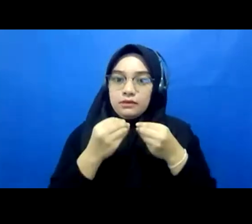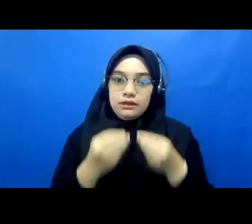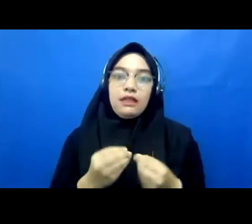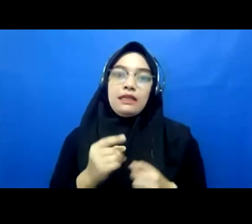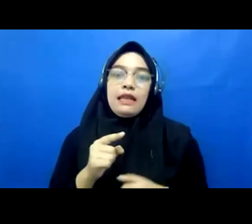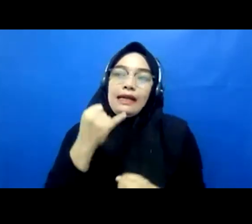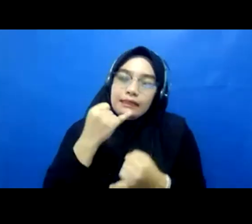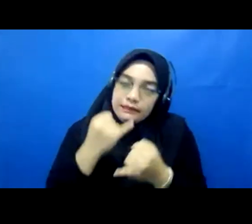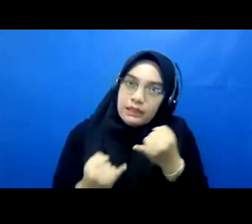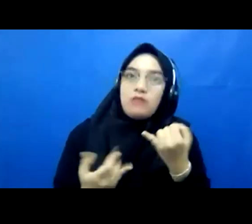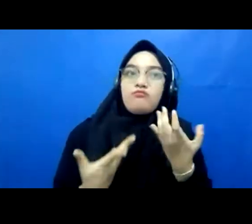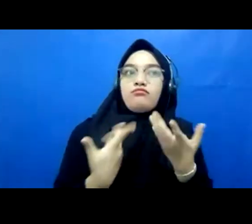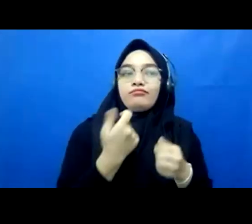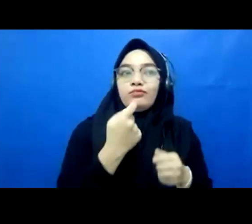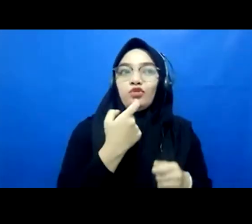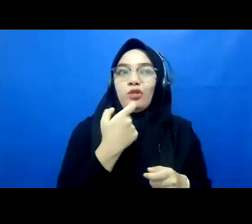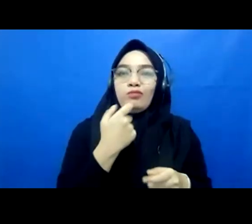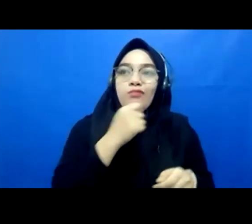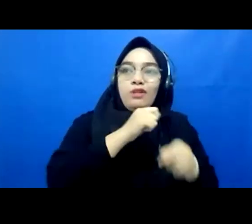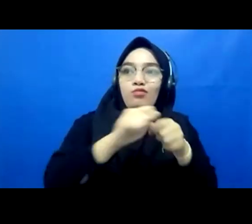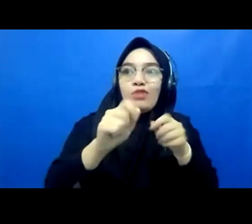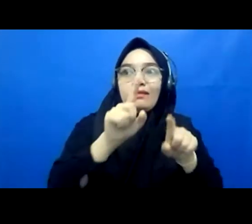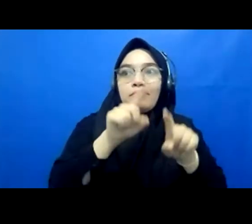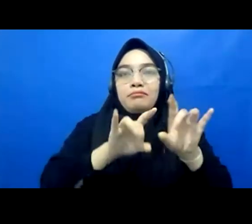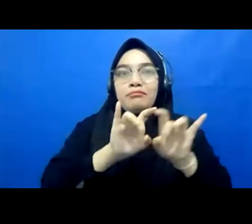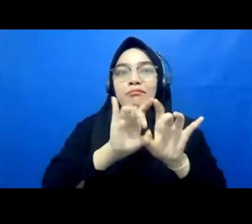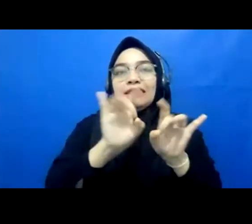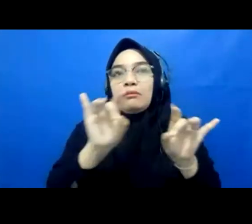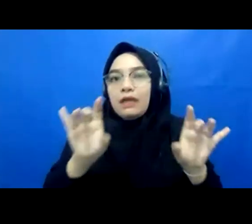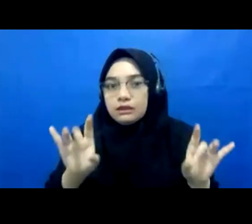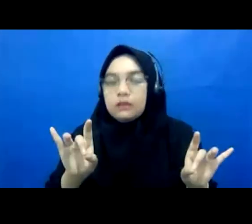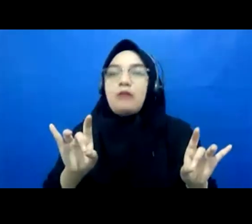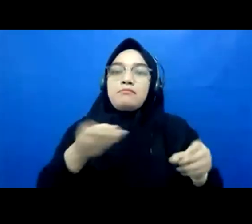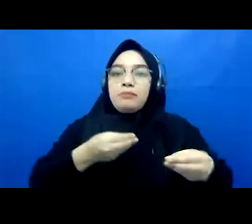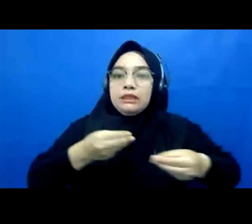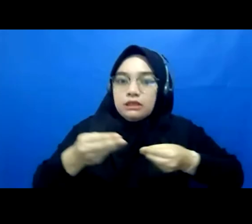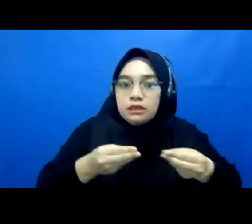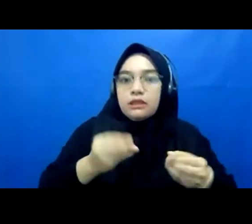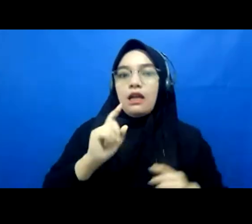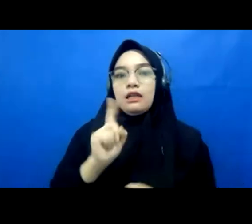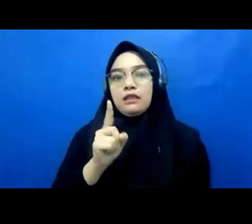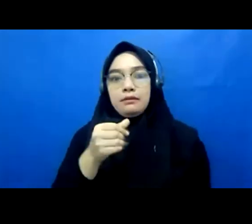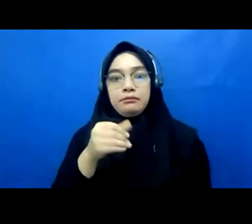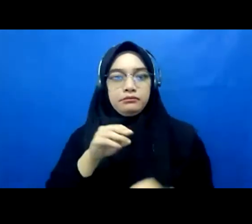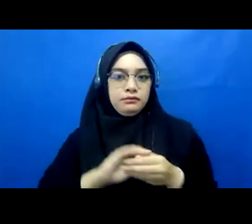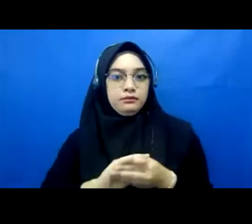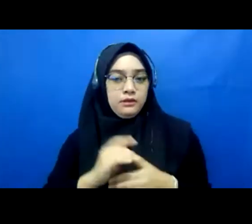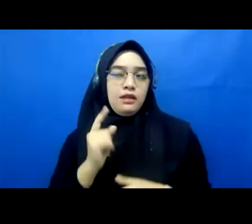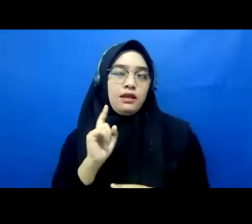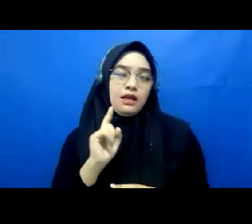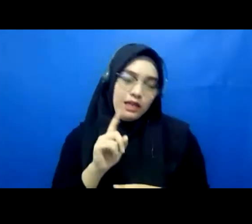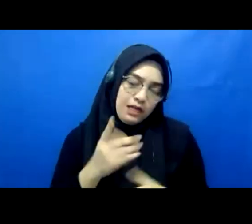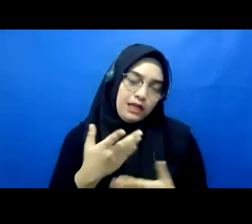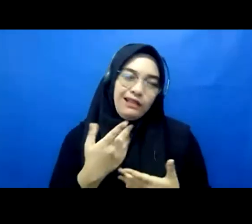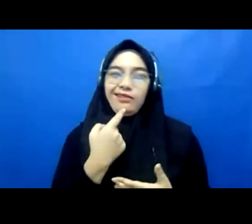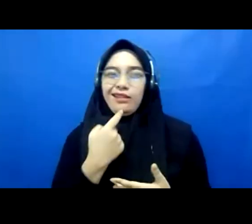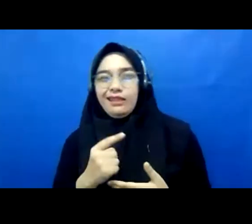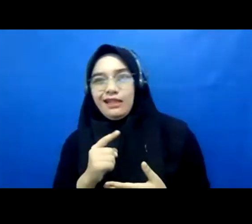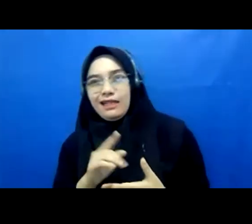businesses, including retail shops and business outsource services, because we felt quite passionately about